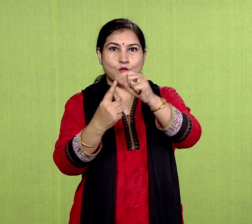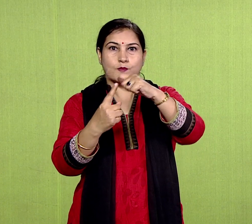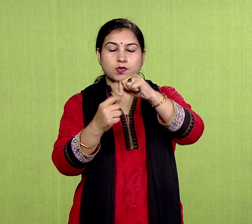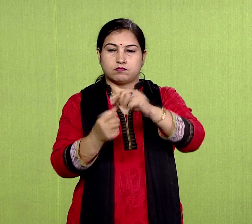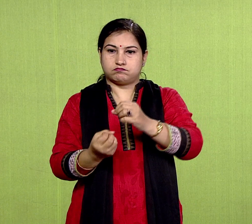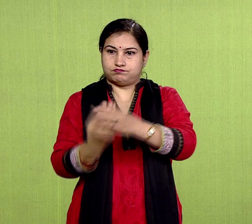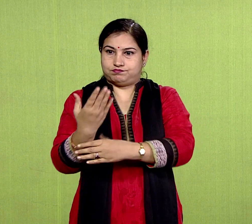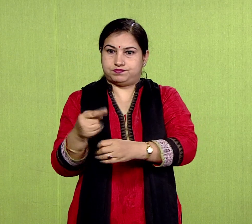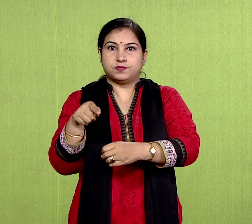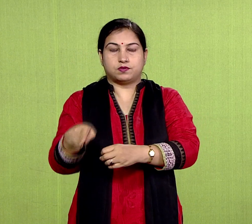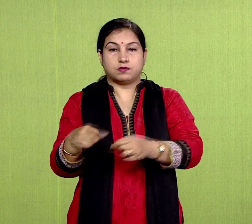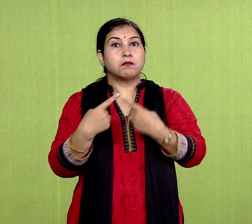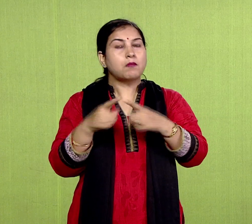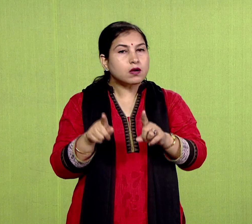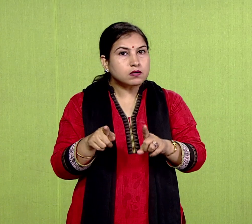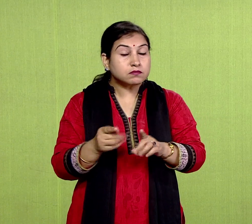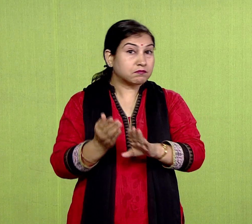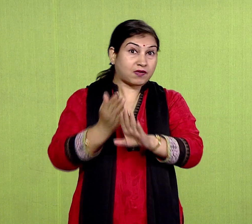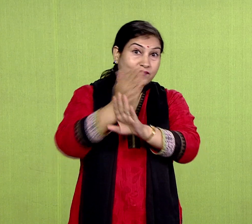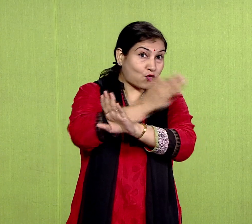But Chandragupta I